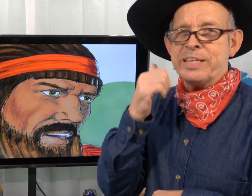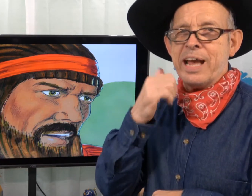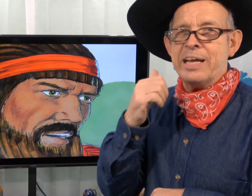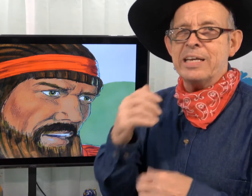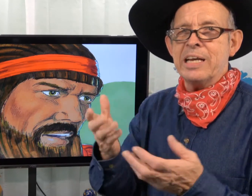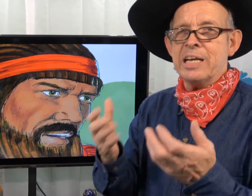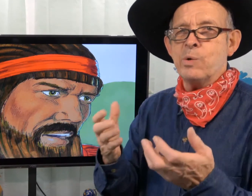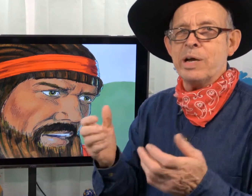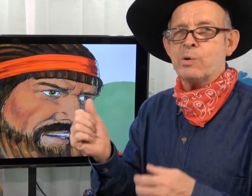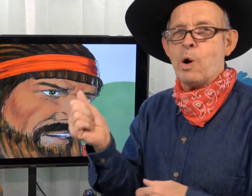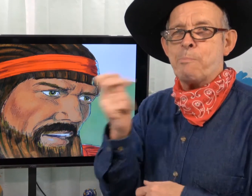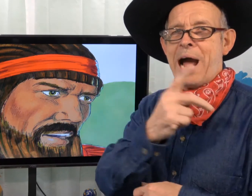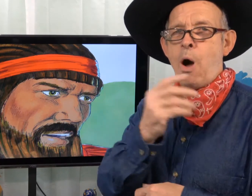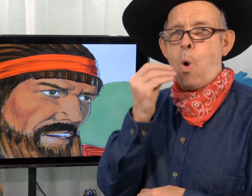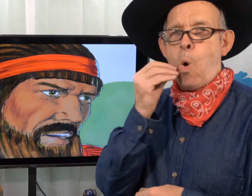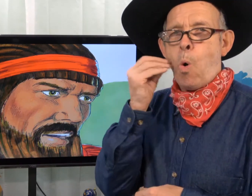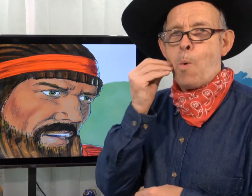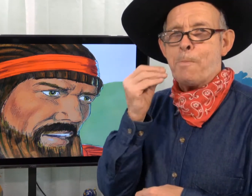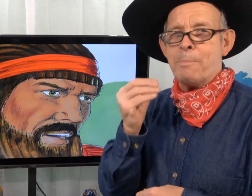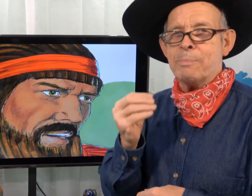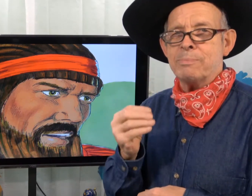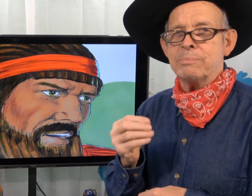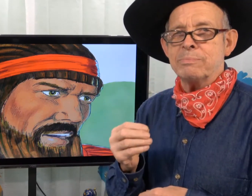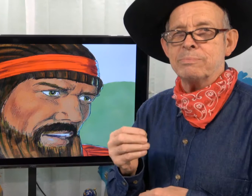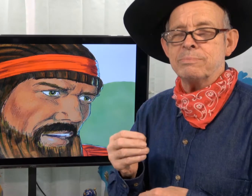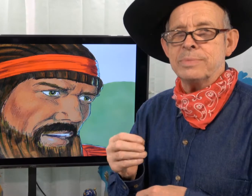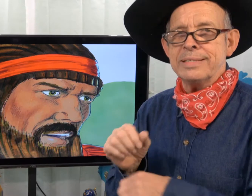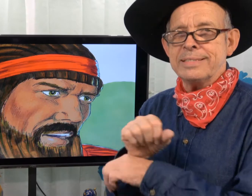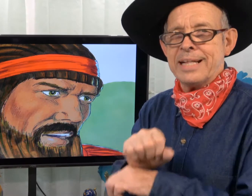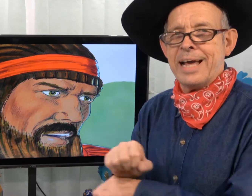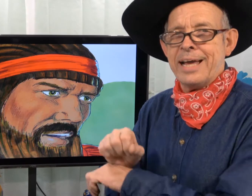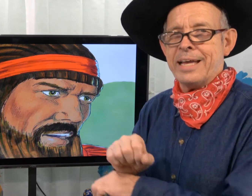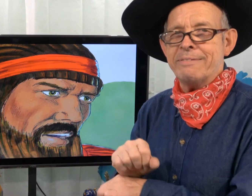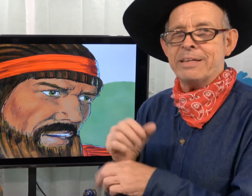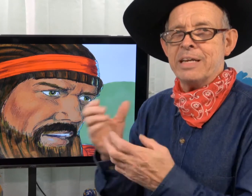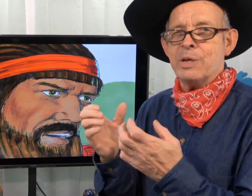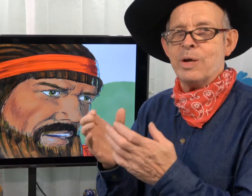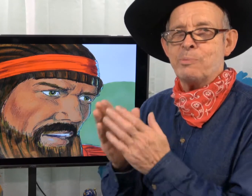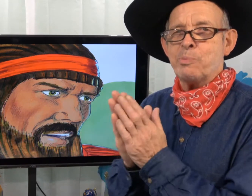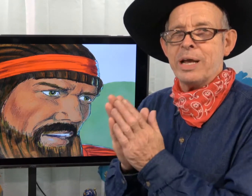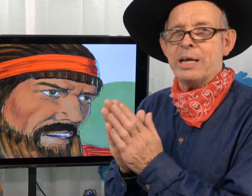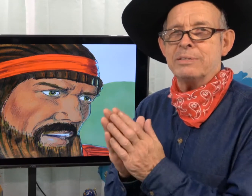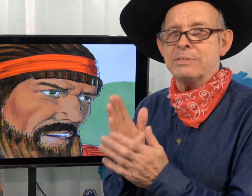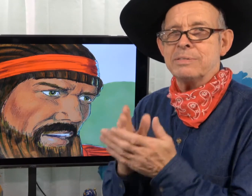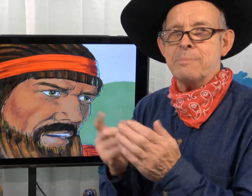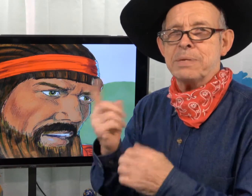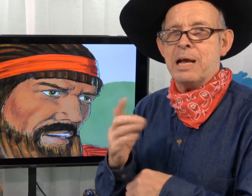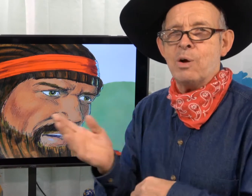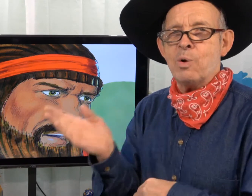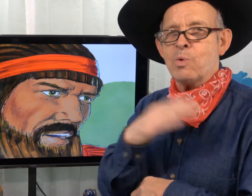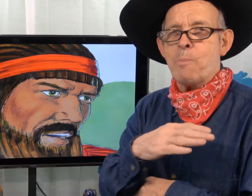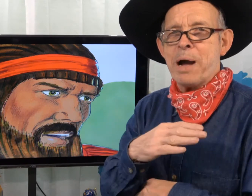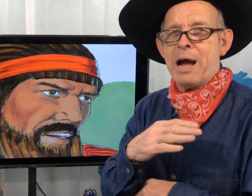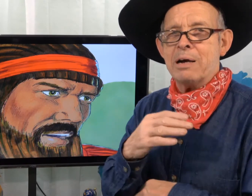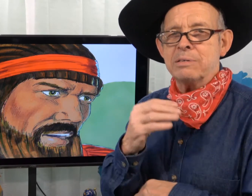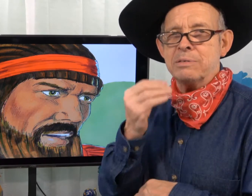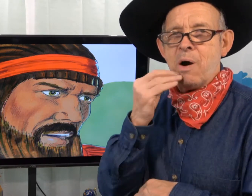day. You will go back home. Say, you will pray sometimes, go back